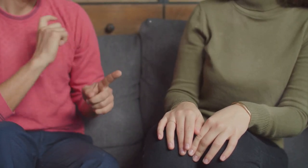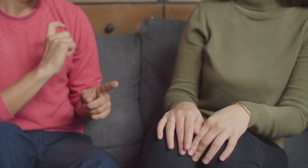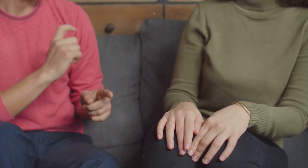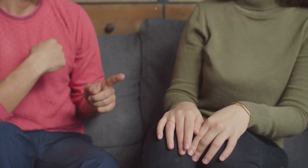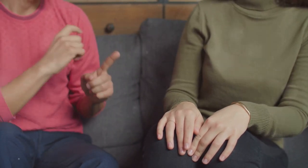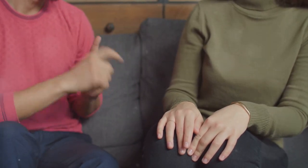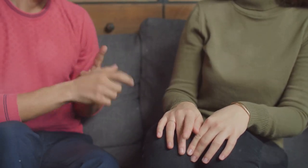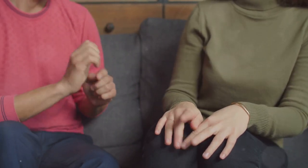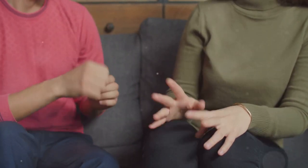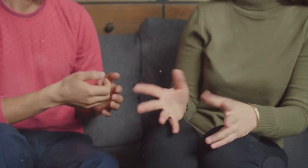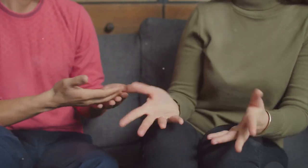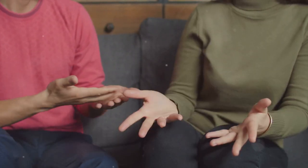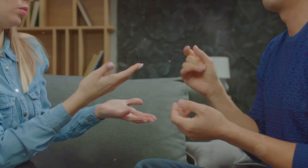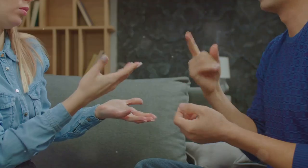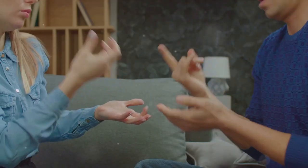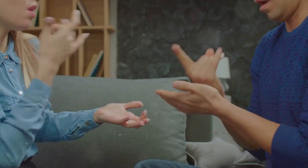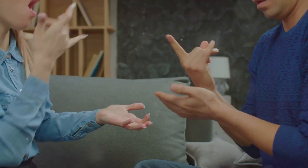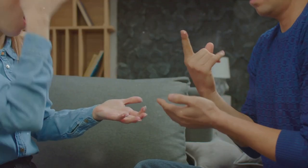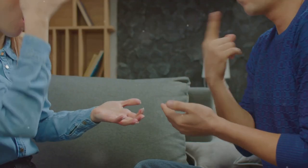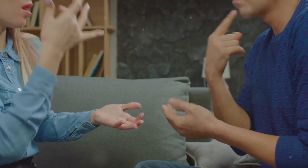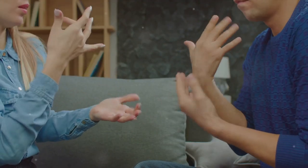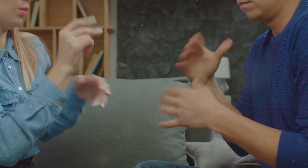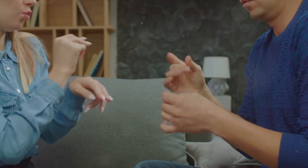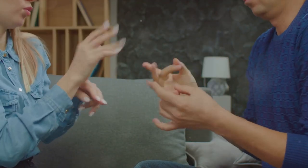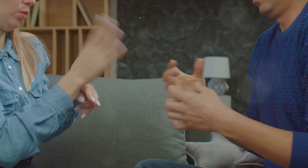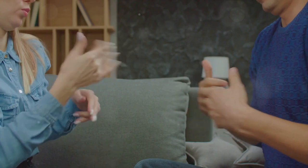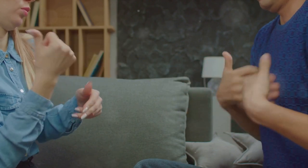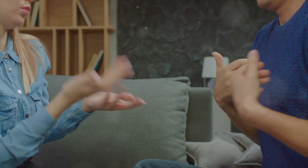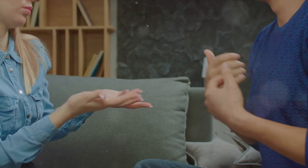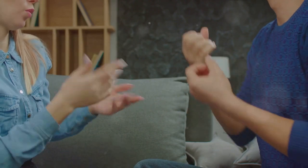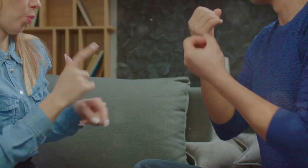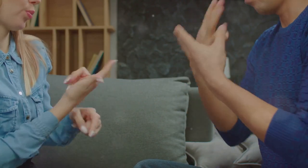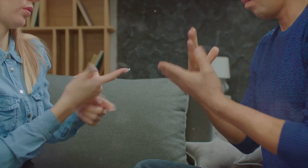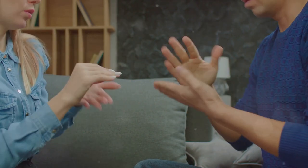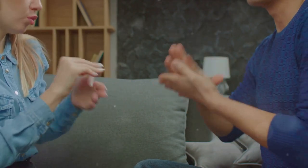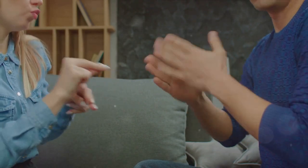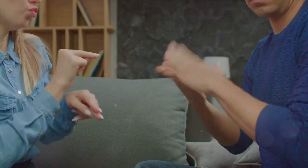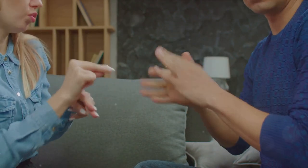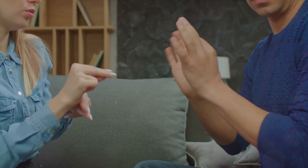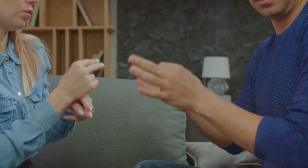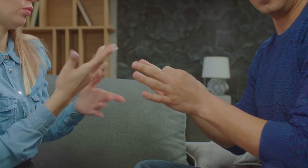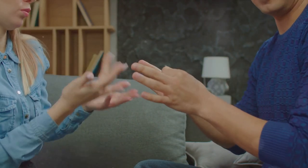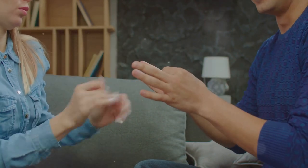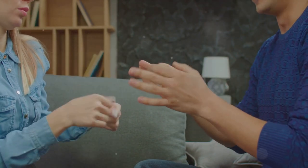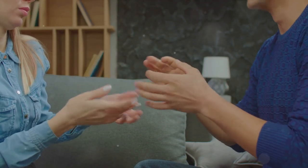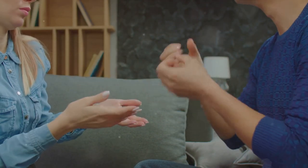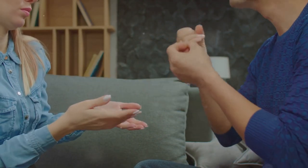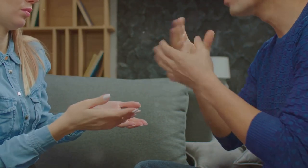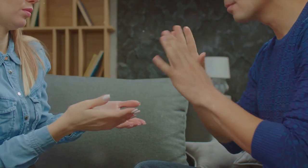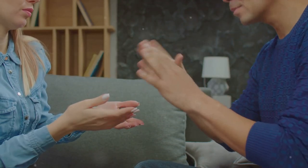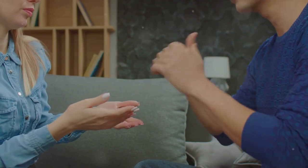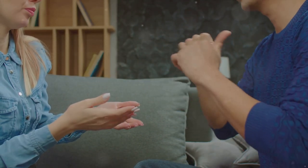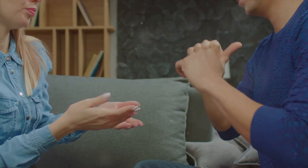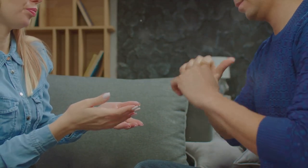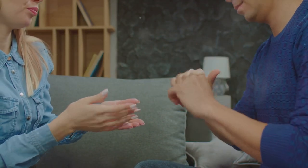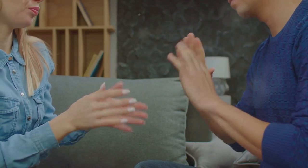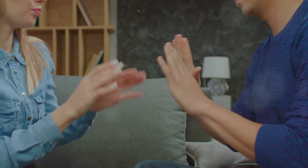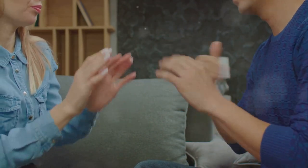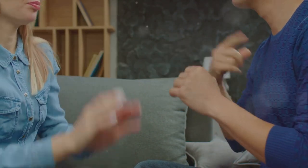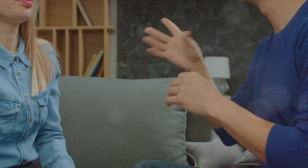your experience. This is often the reality for Deaf individuals, not just in terms of language, where formal American Sign Language isn't